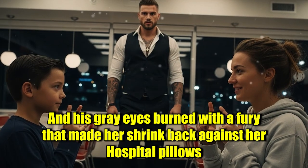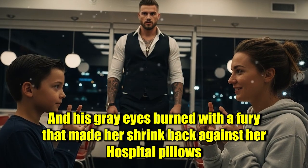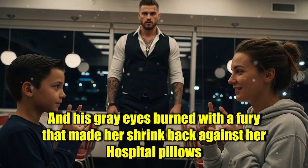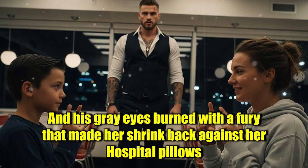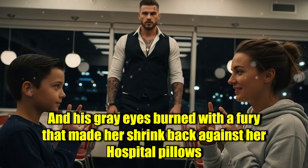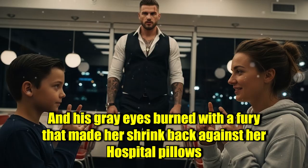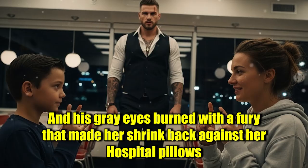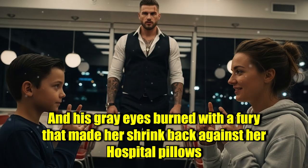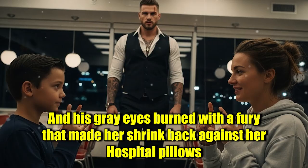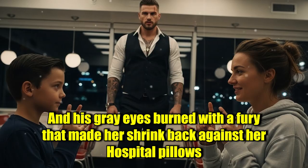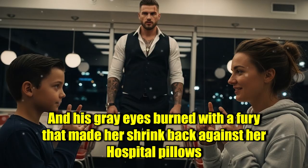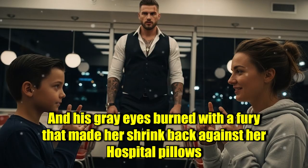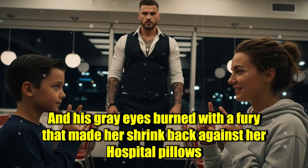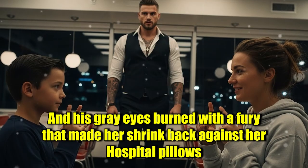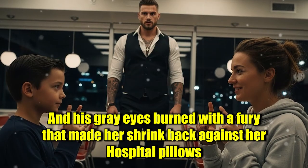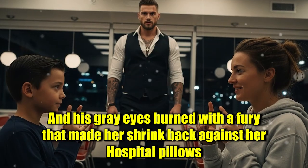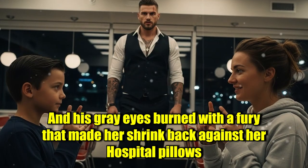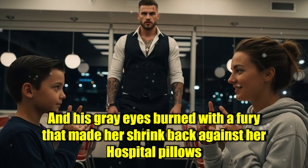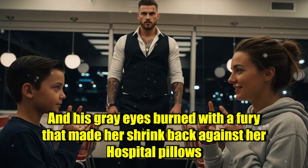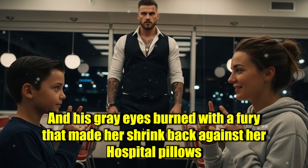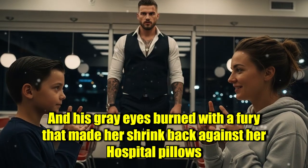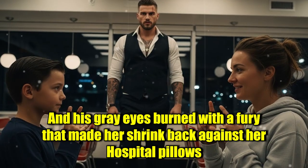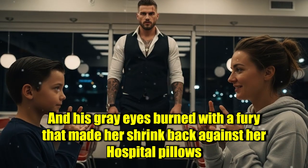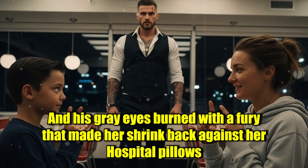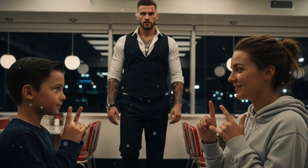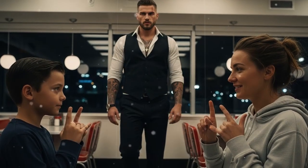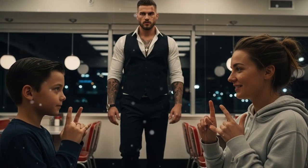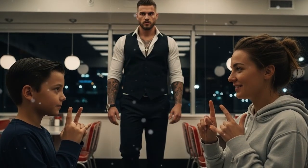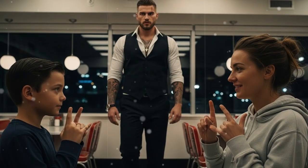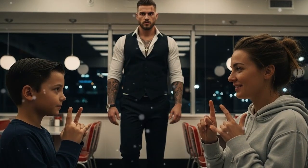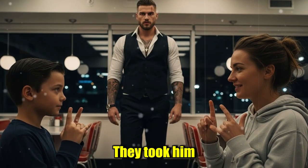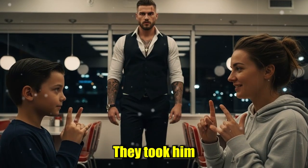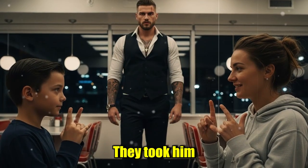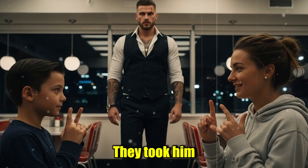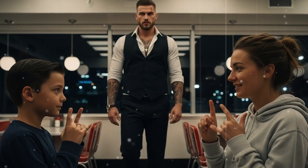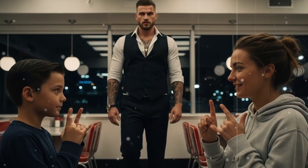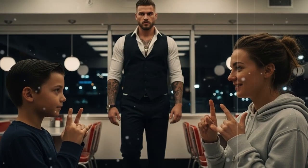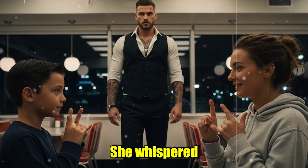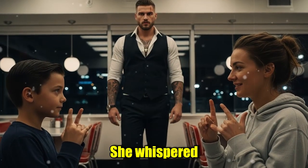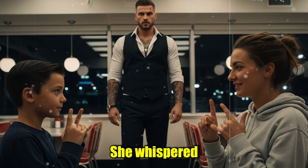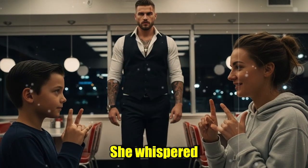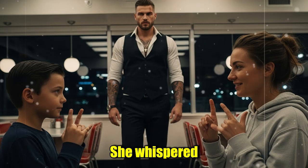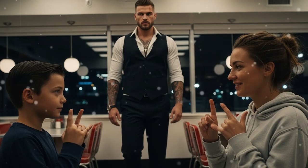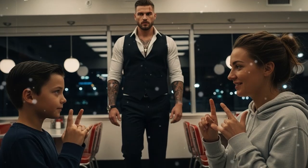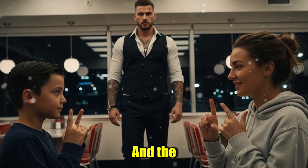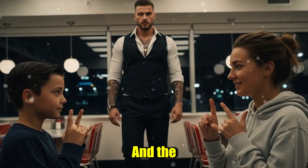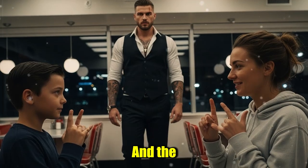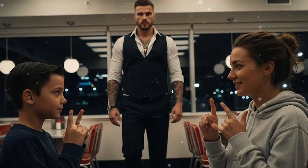eyes burned with a fury that made her shrink back against her hospital pillows. "They took him," she whispered, and the words